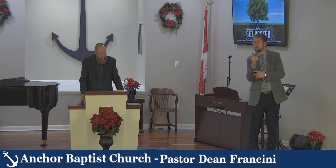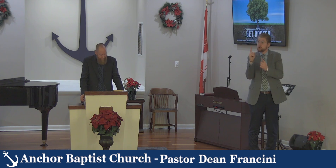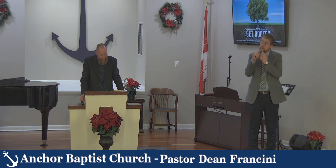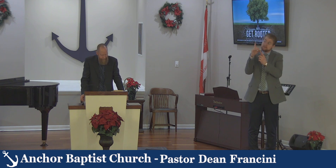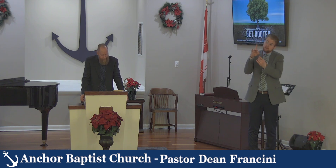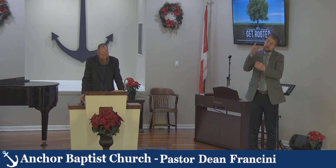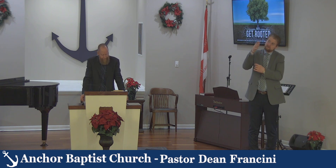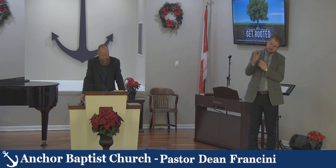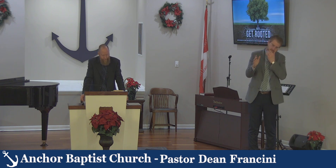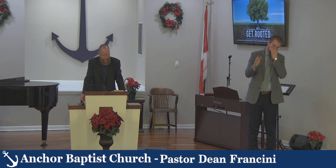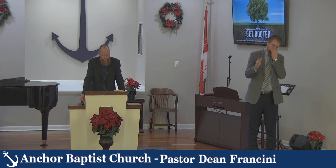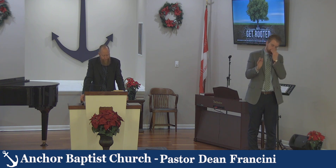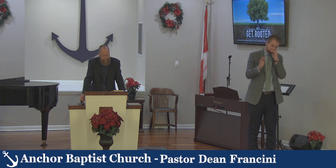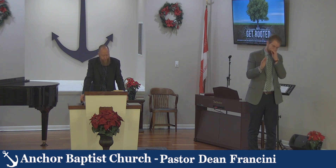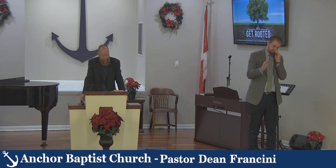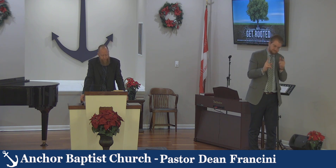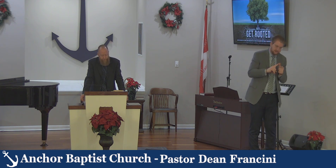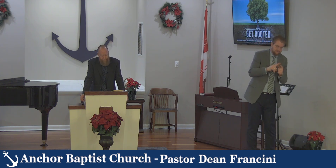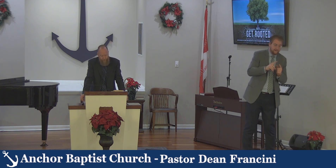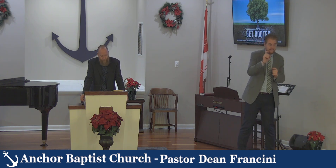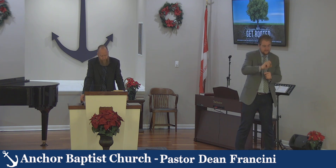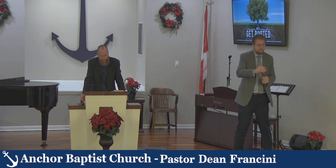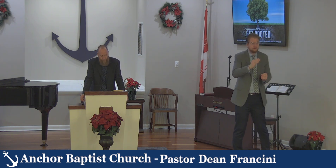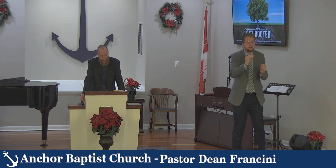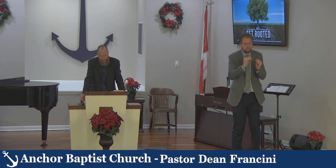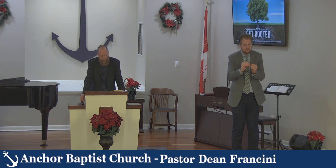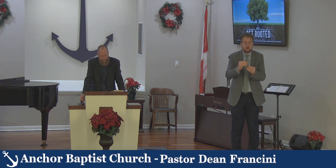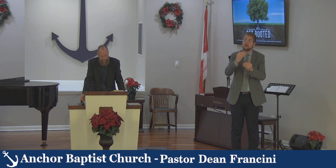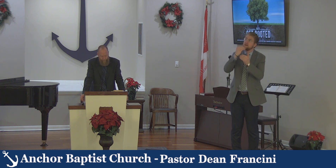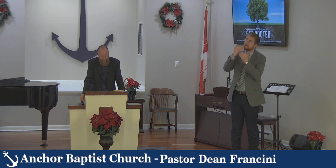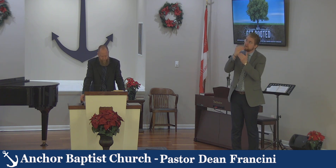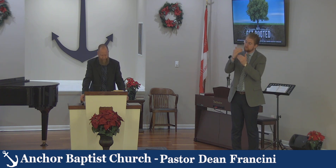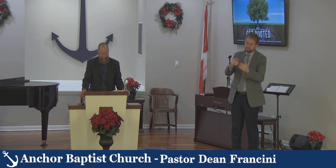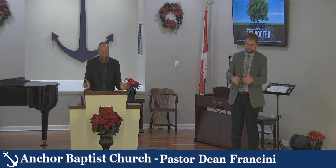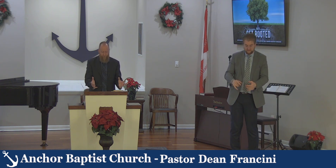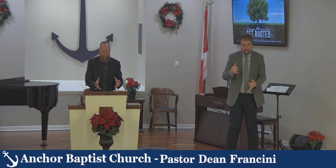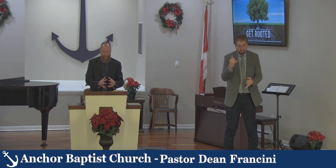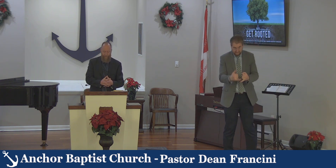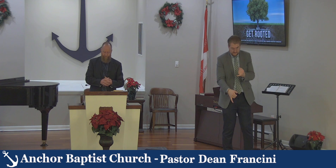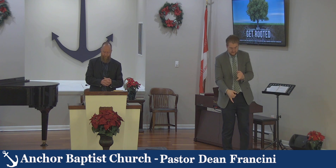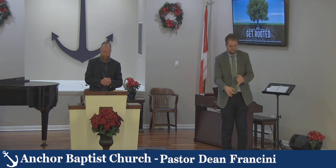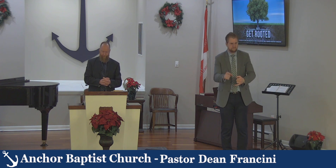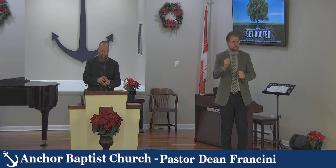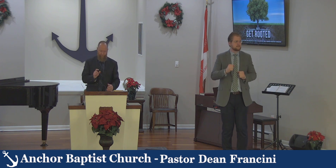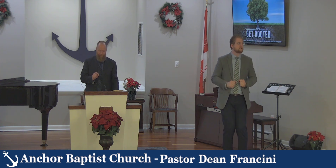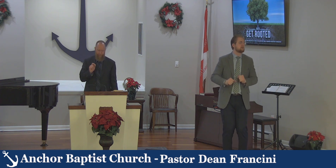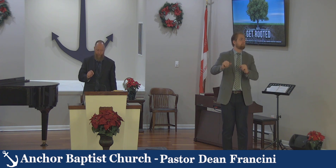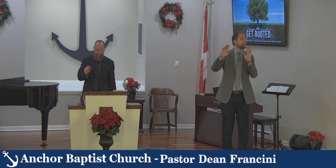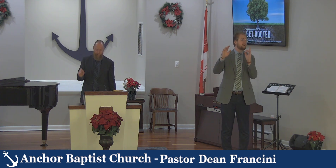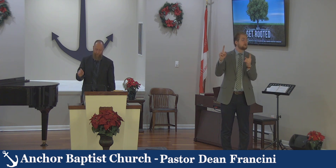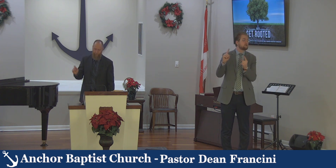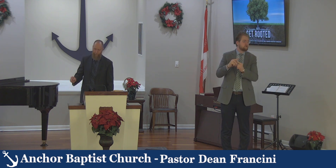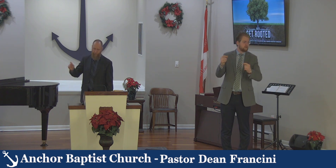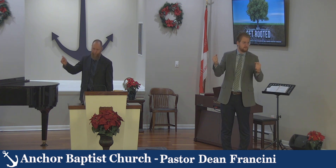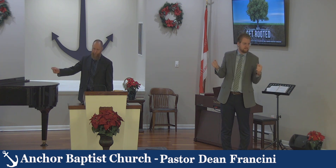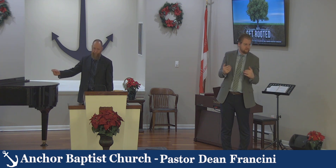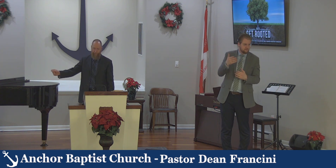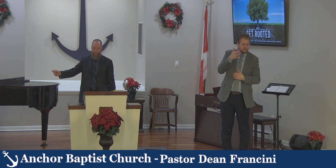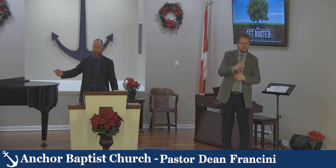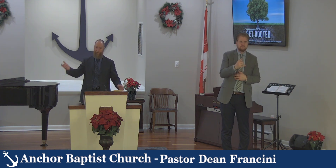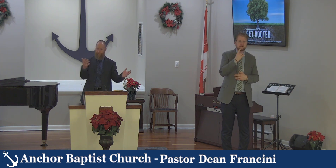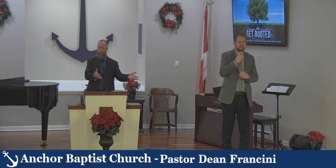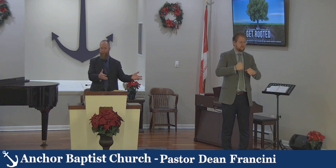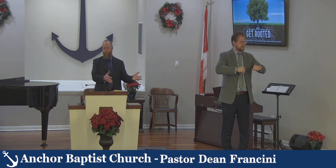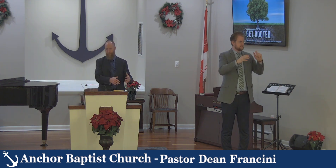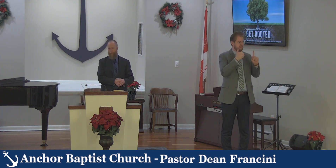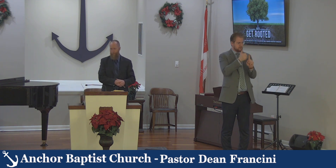submitted. He says, submitting yourselves one to another in the fear of God. Now let me put you in context. He's saying, submitting yourselves one to another. Who's he